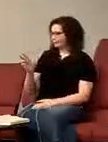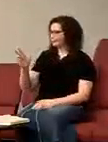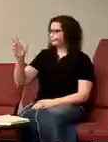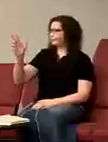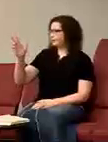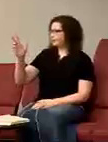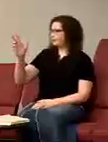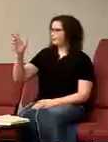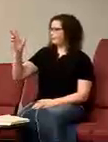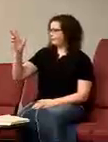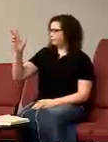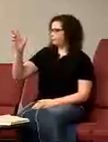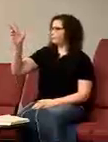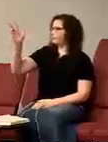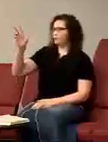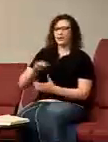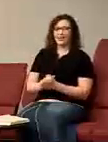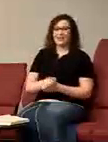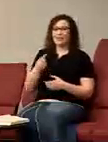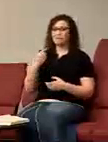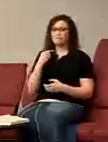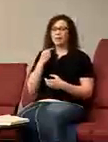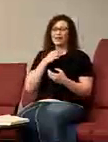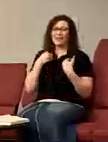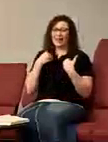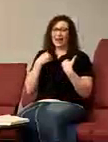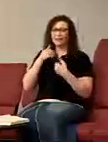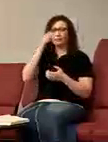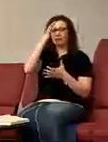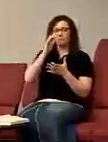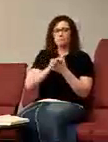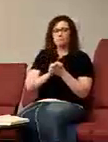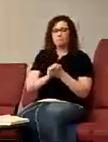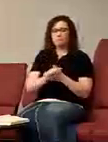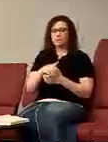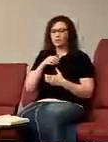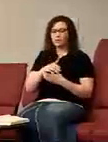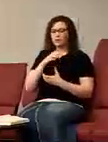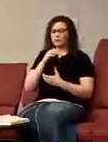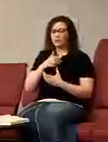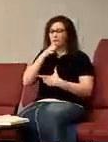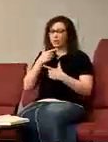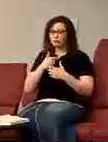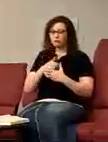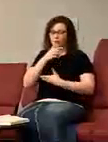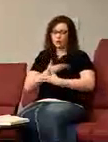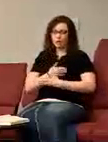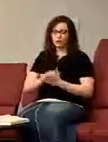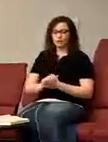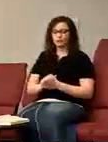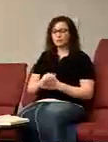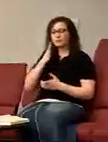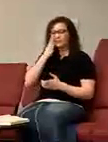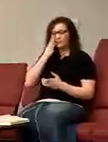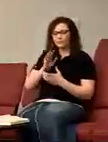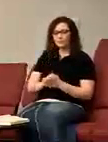it. And I got me, my wife, and my daughter. And then a car goes by the same year, with a little rack on top